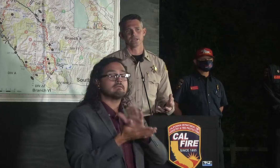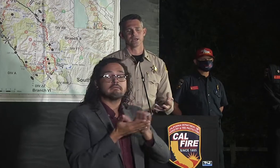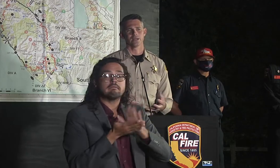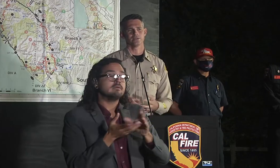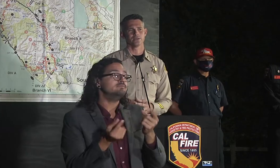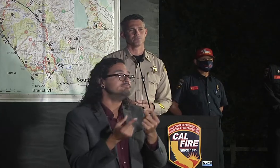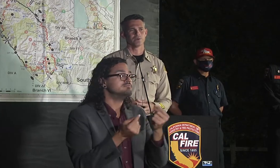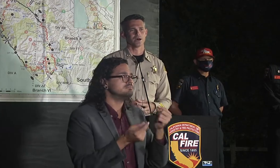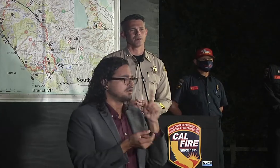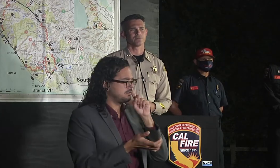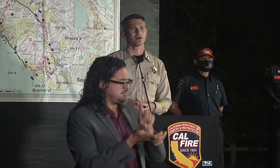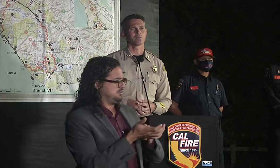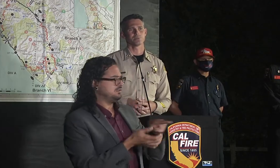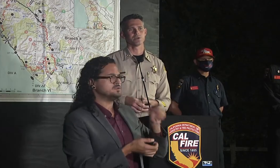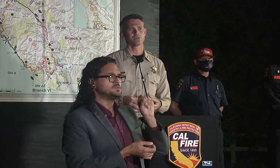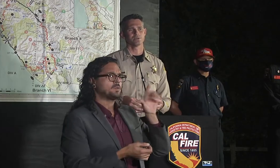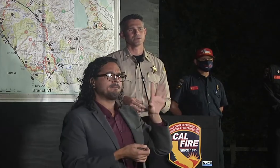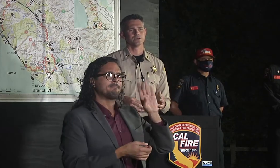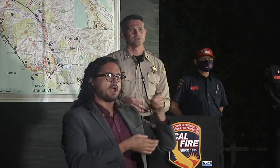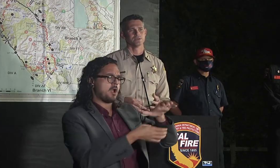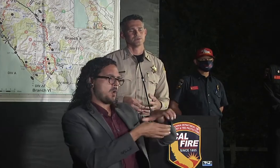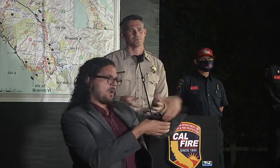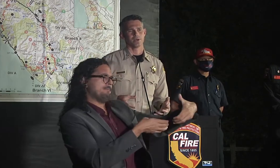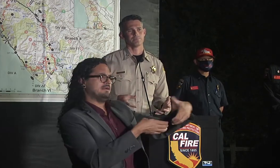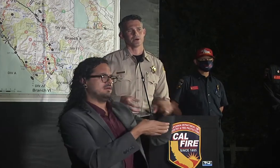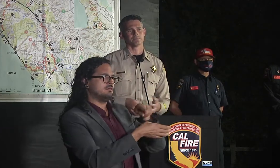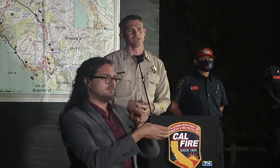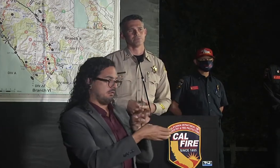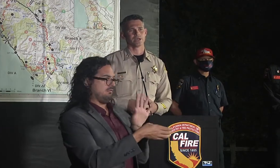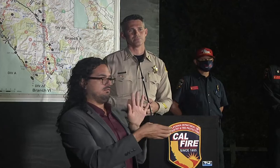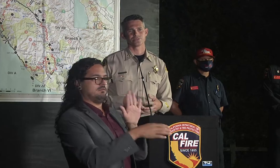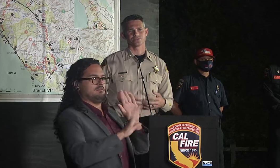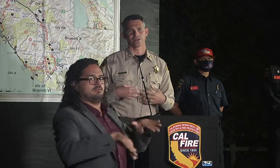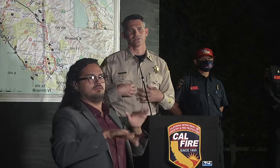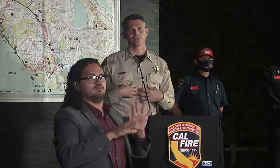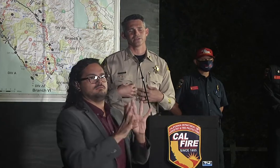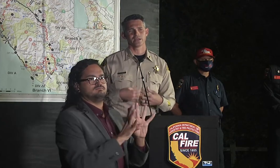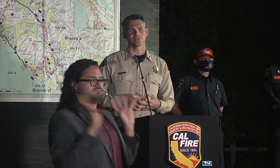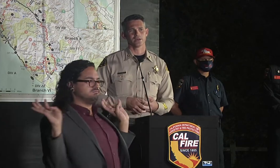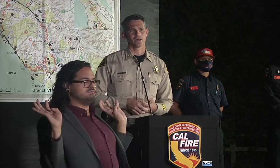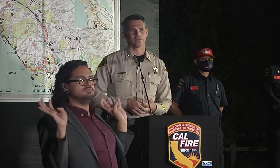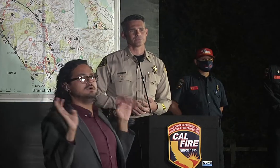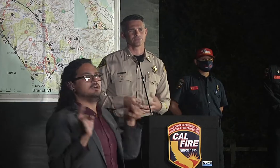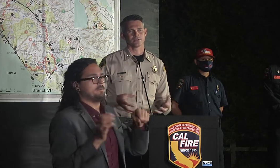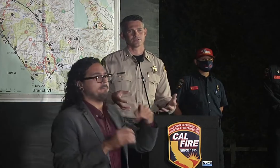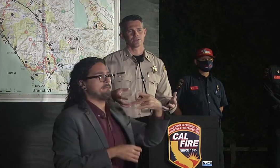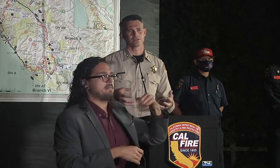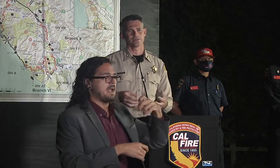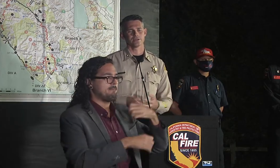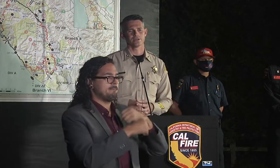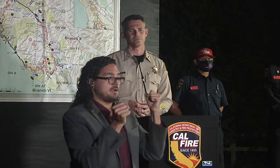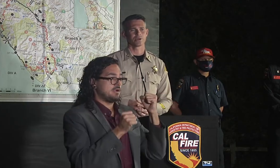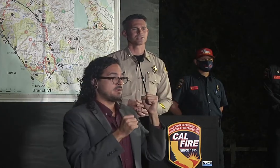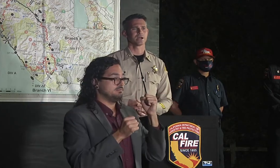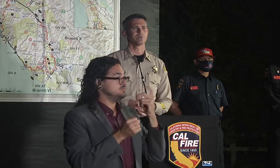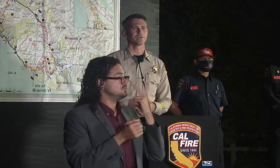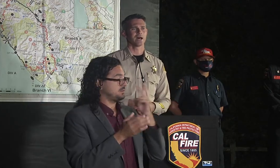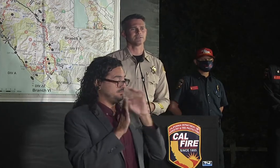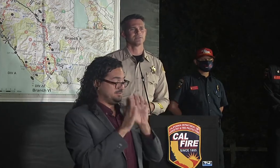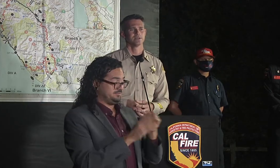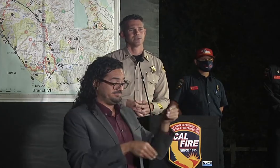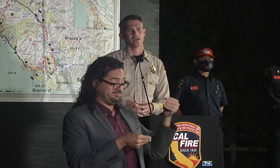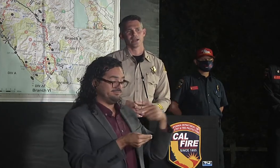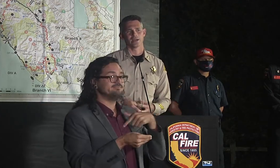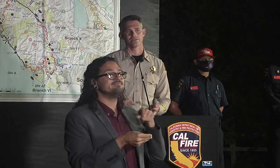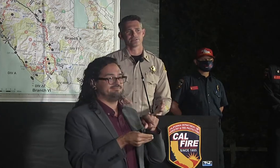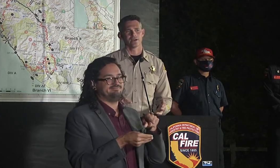down, and it found what appeared to be a pipe bomb. And by the pictures that I looked at, that's exactly the impression I would have